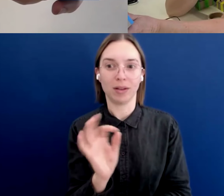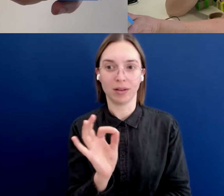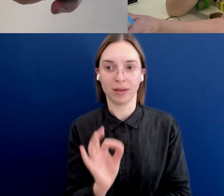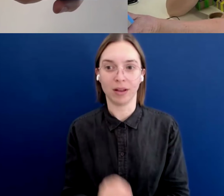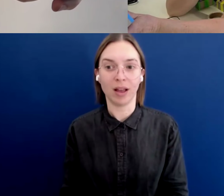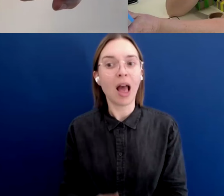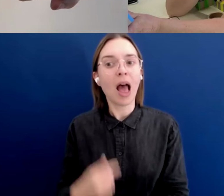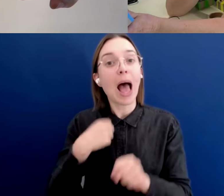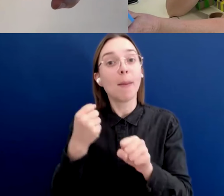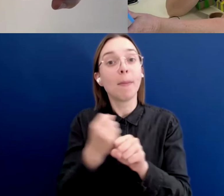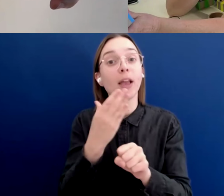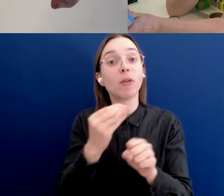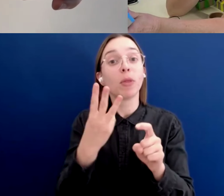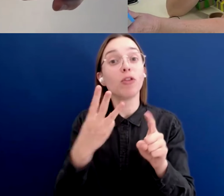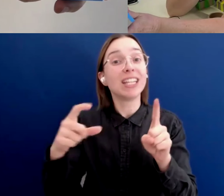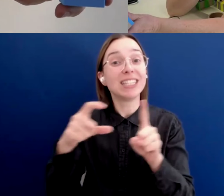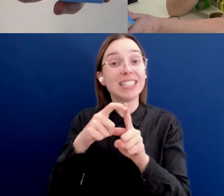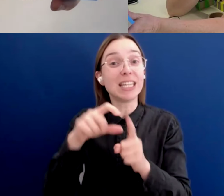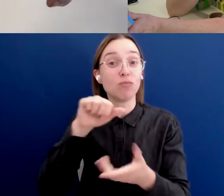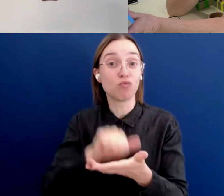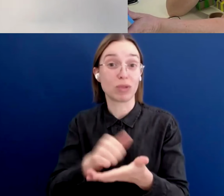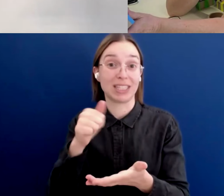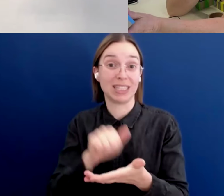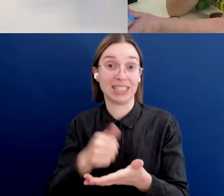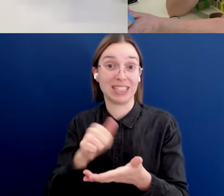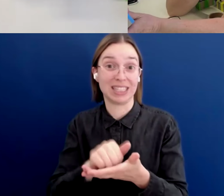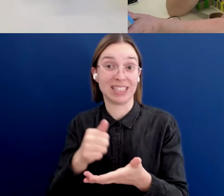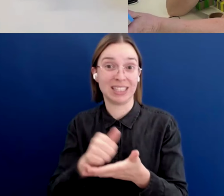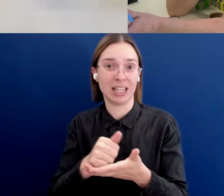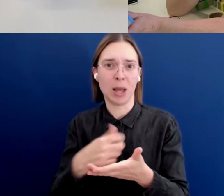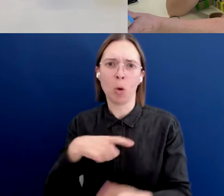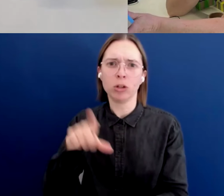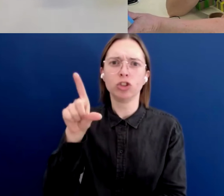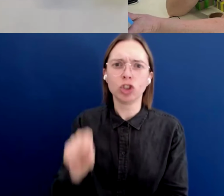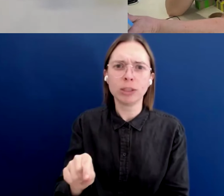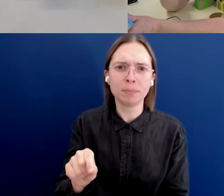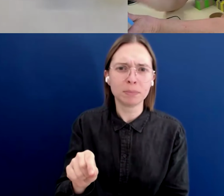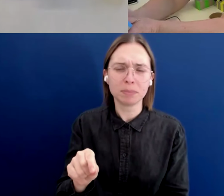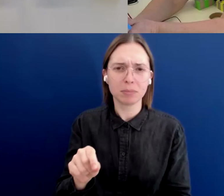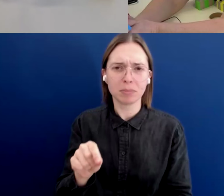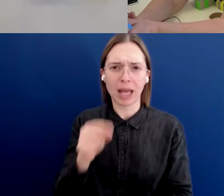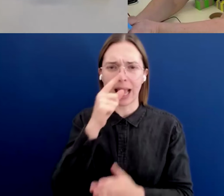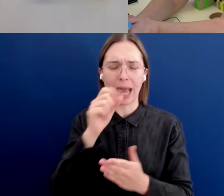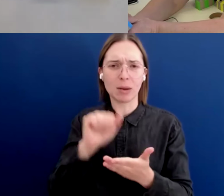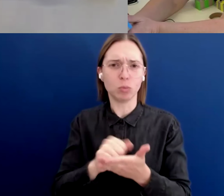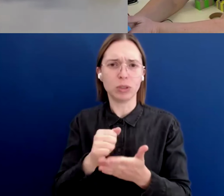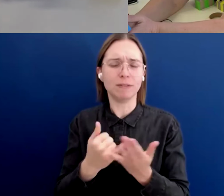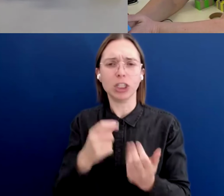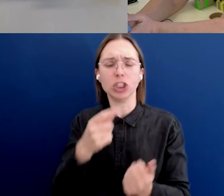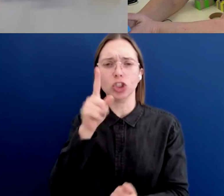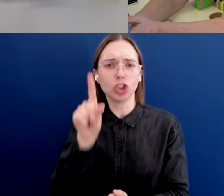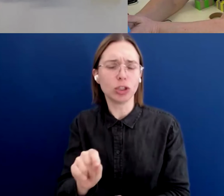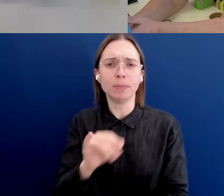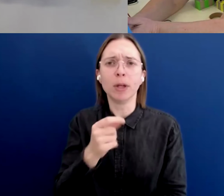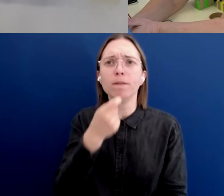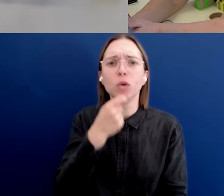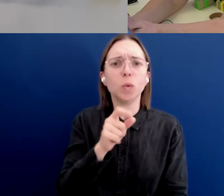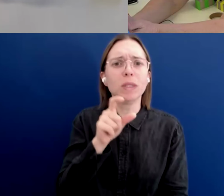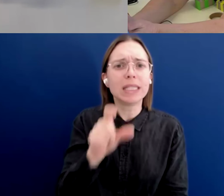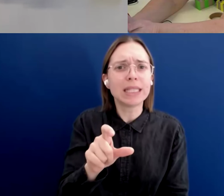because it's much cheaper than actually buying fans. Like I can print them for cents, where it's a couple of dollars per fan to actually buy